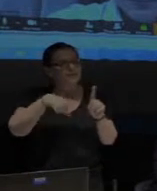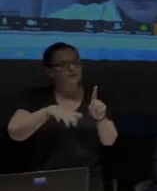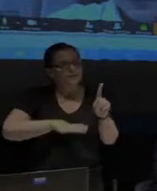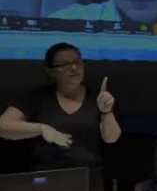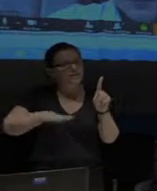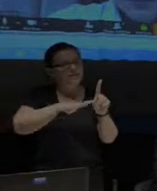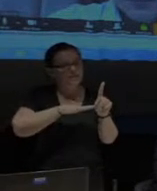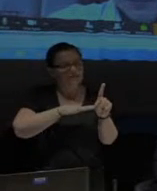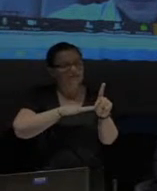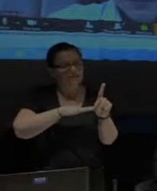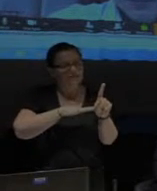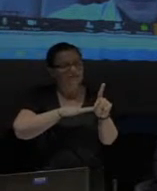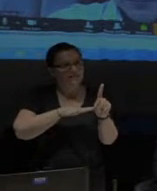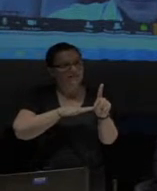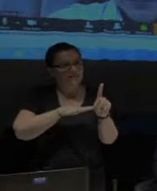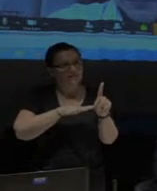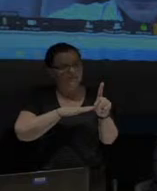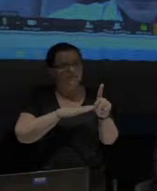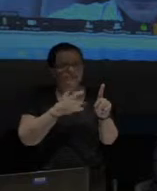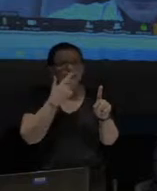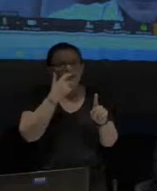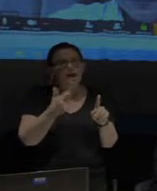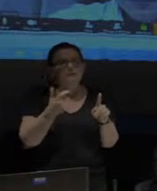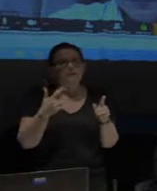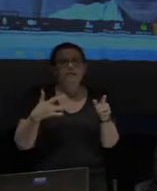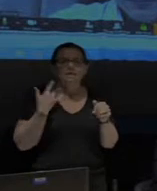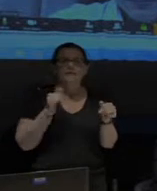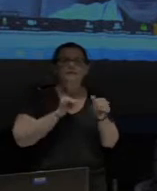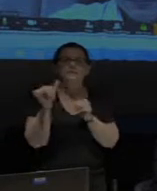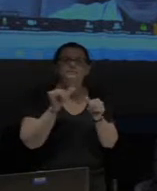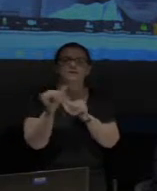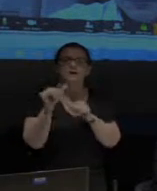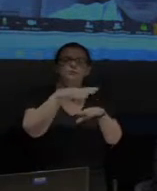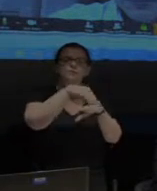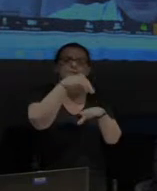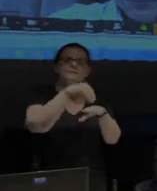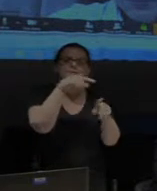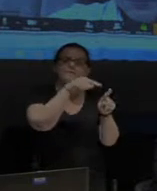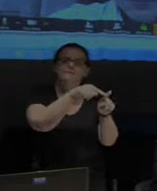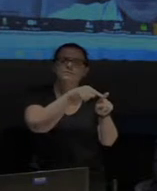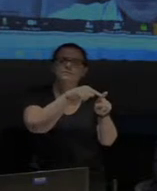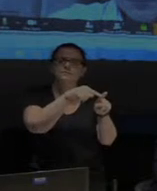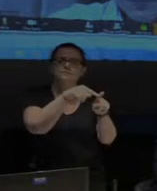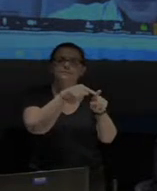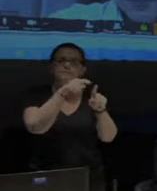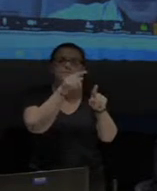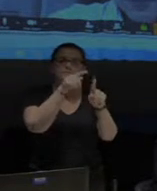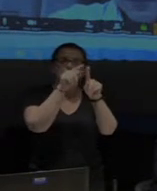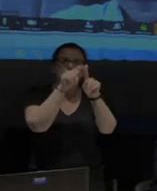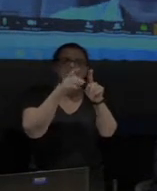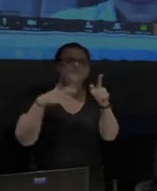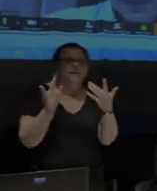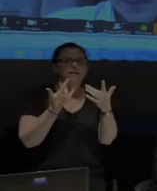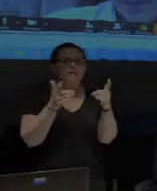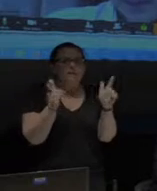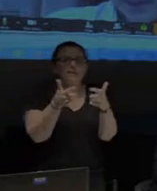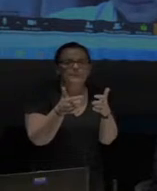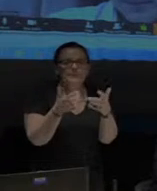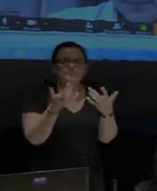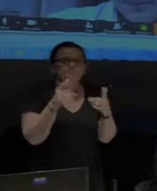could have a better life. In Sweden, she felt that she was restricted in doing